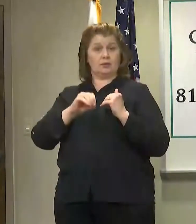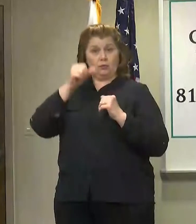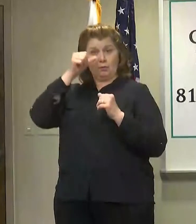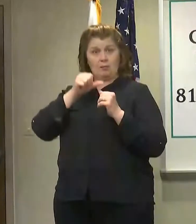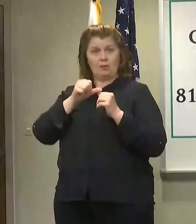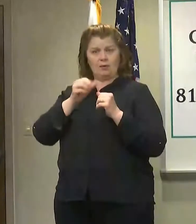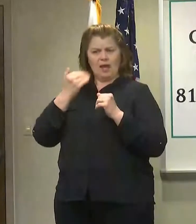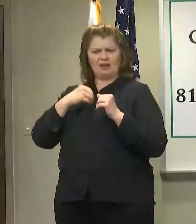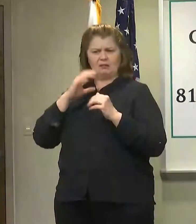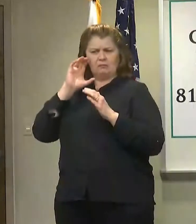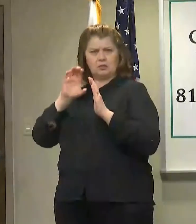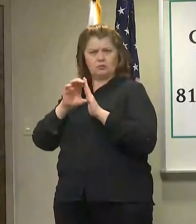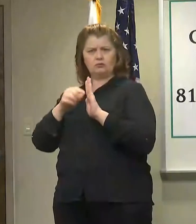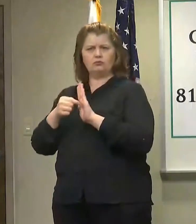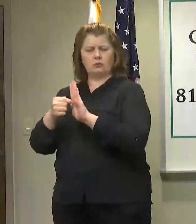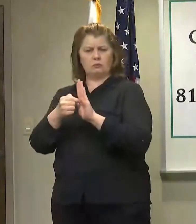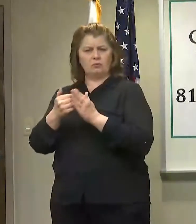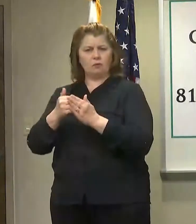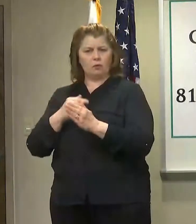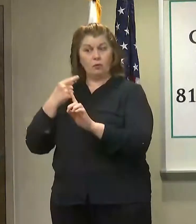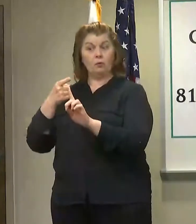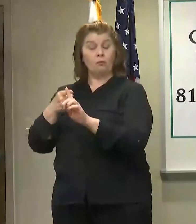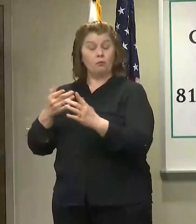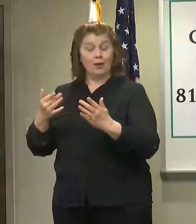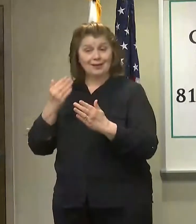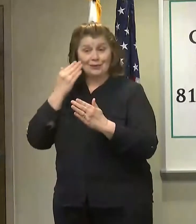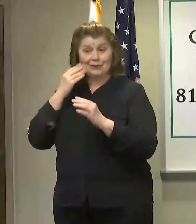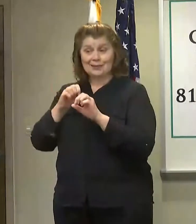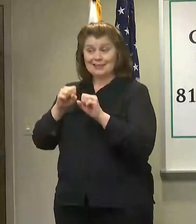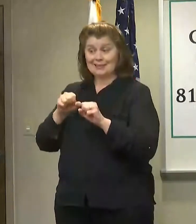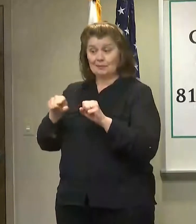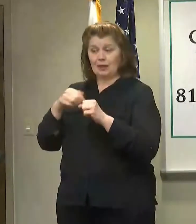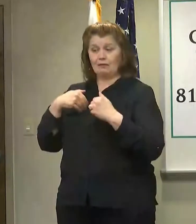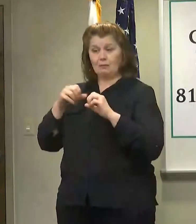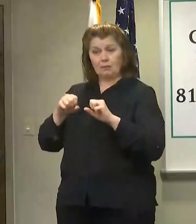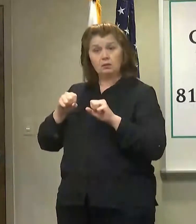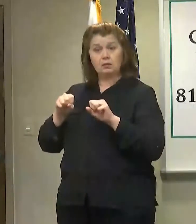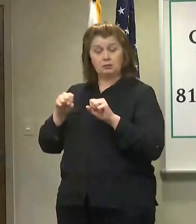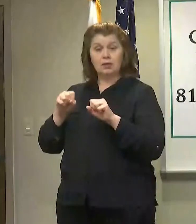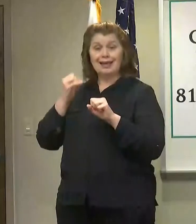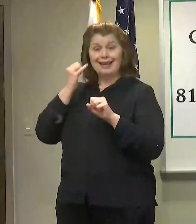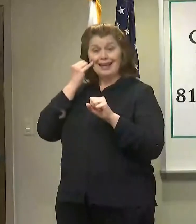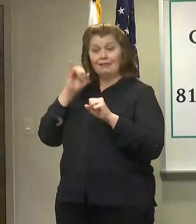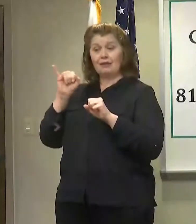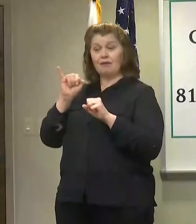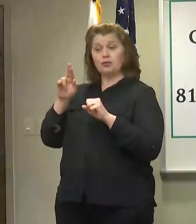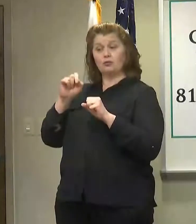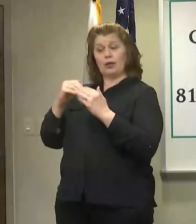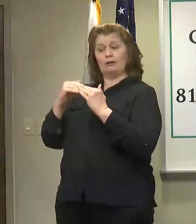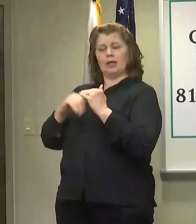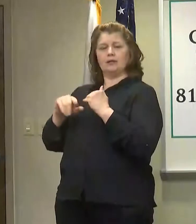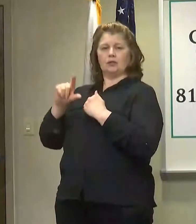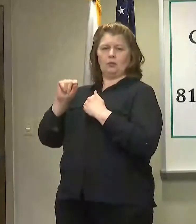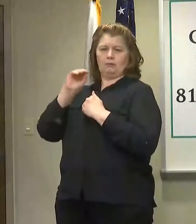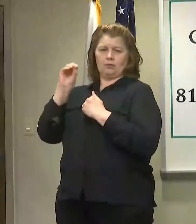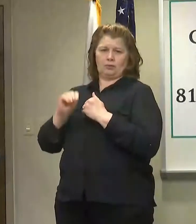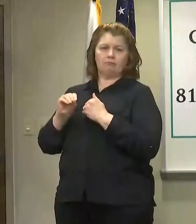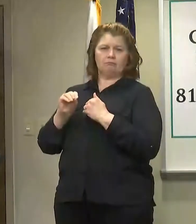graphics, our goal was really, we knew that our systems would have the capacity needed if our infection rate was below